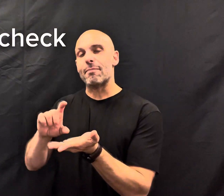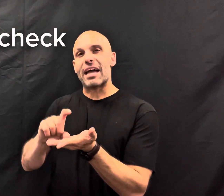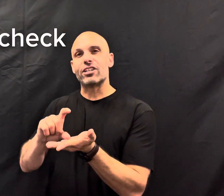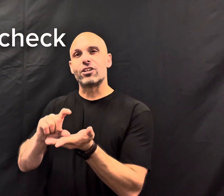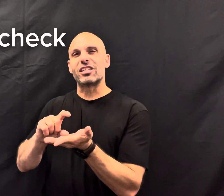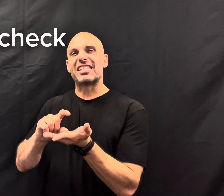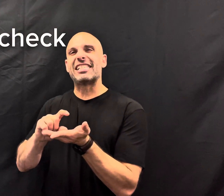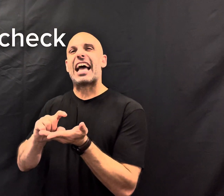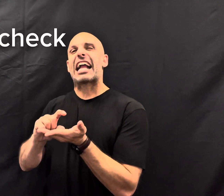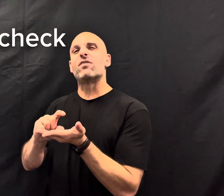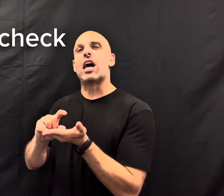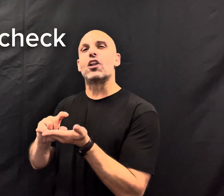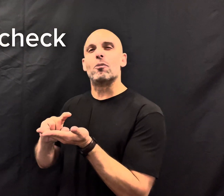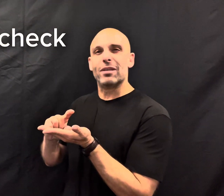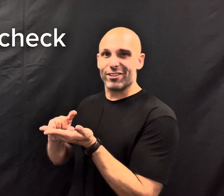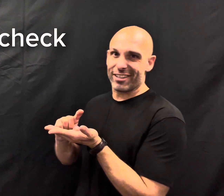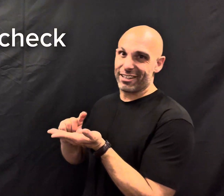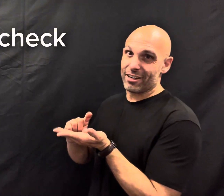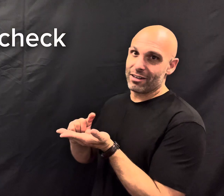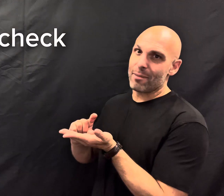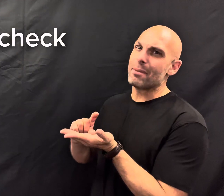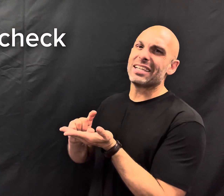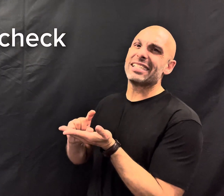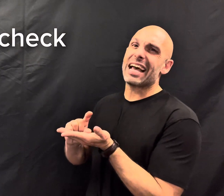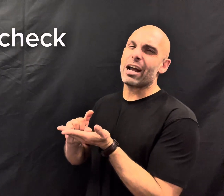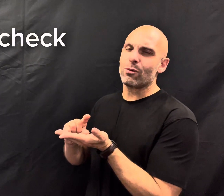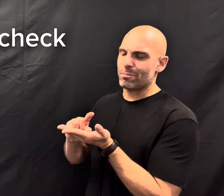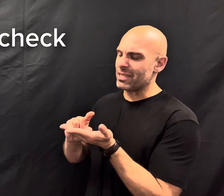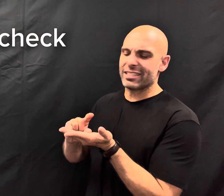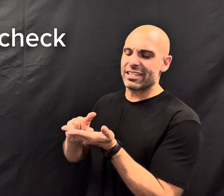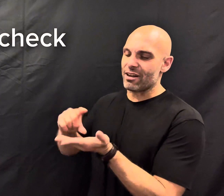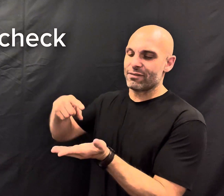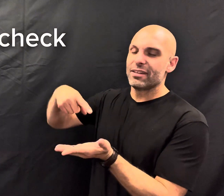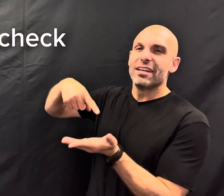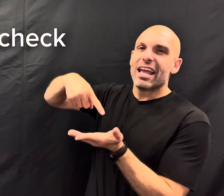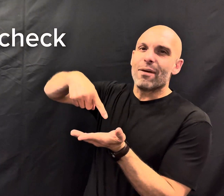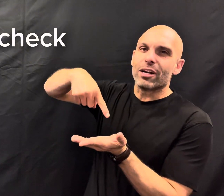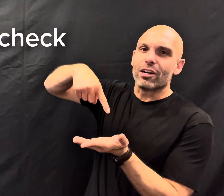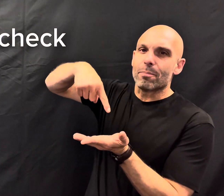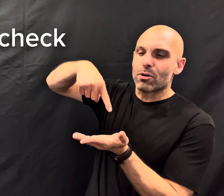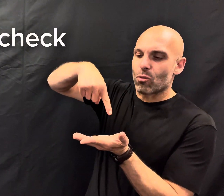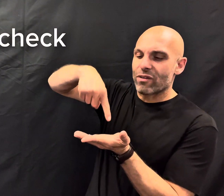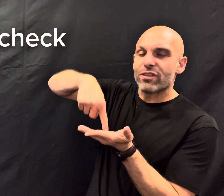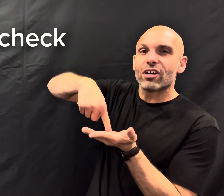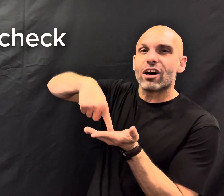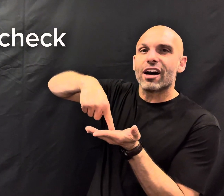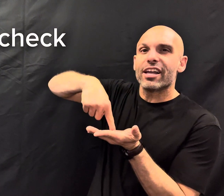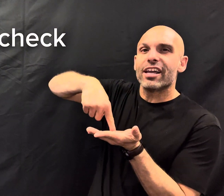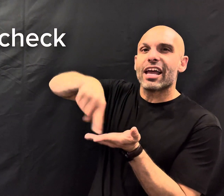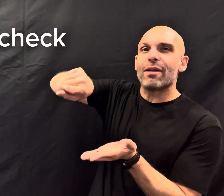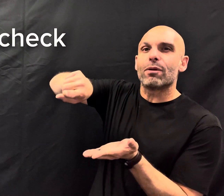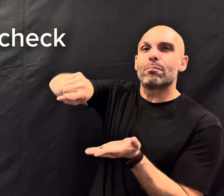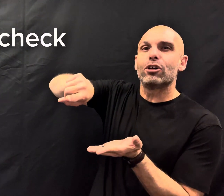Imagine there's a stack of dollar bills on there, a big stack with big stuff. And we're gonna put one finger on it and we push it